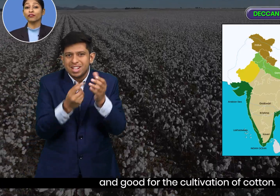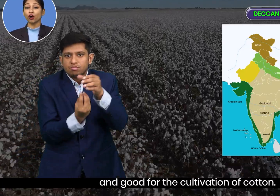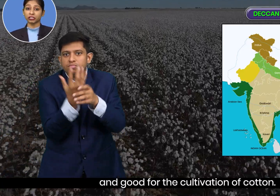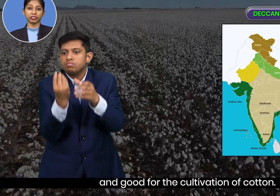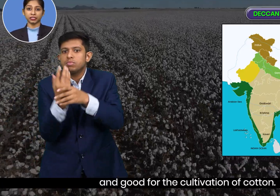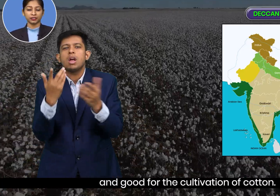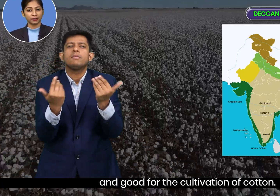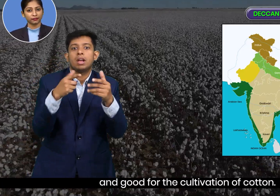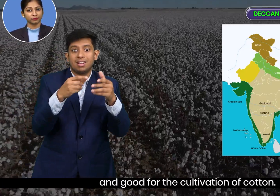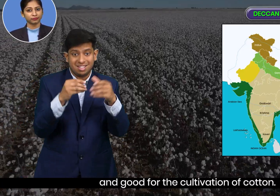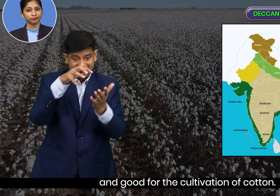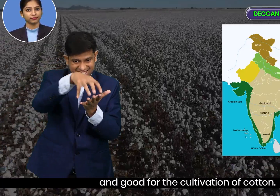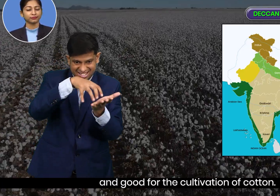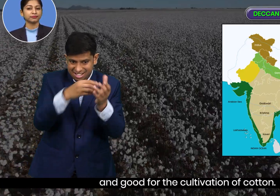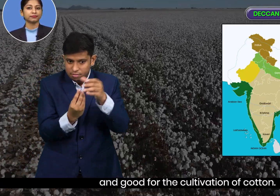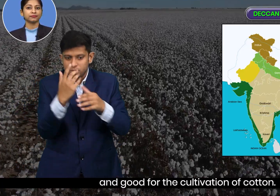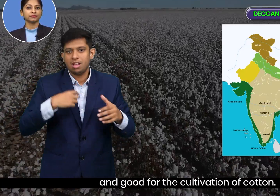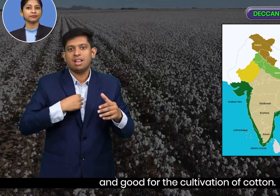cultivation of cotton.